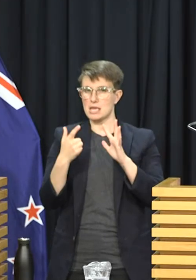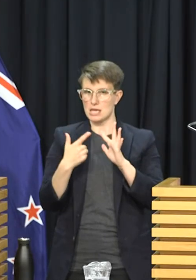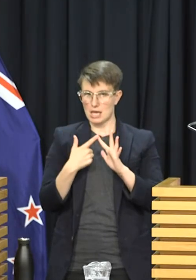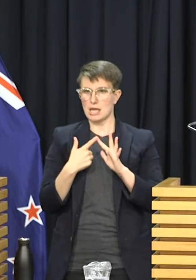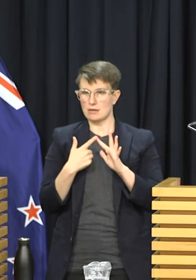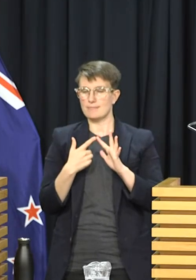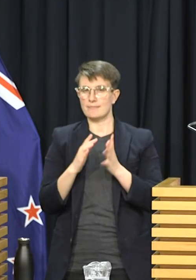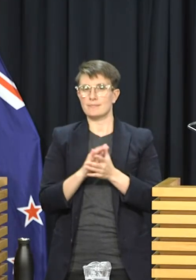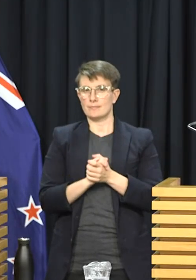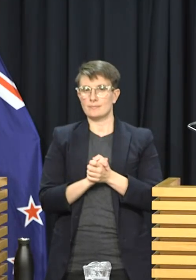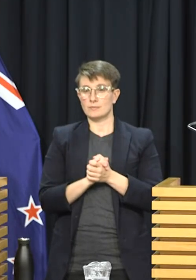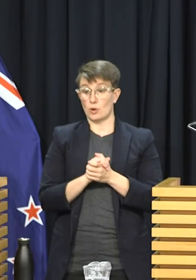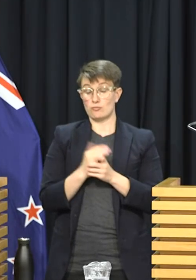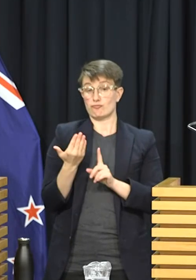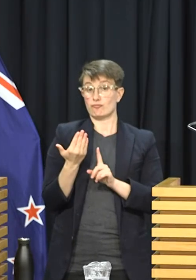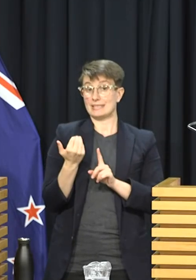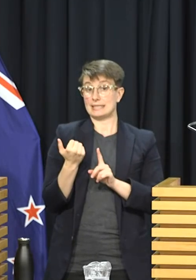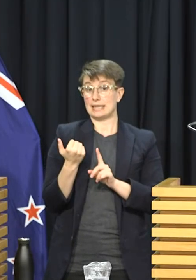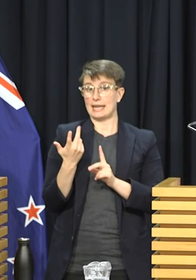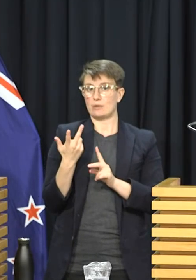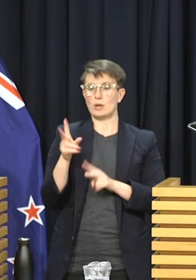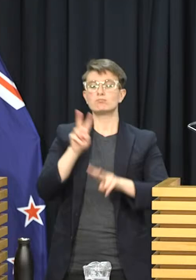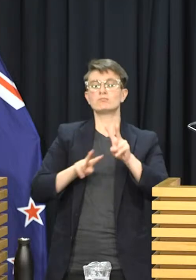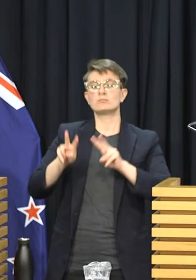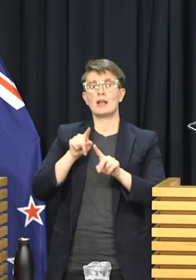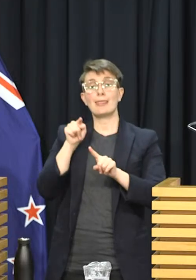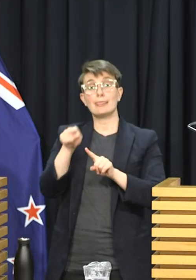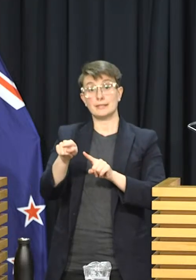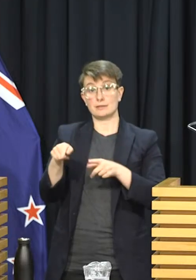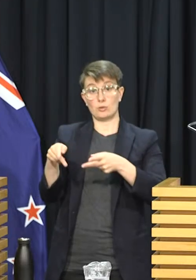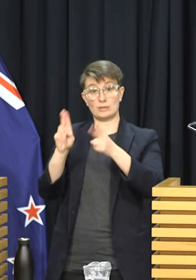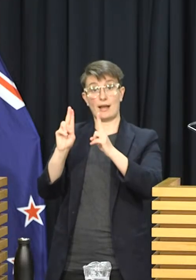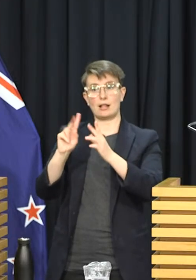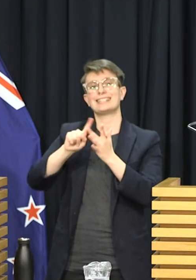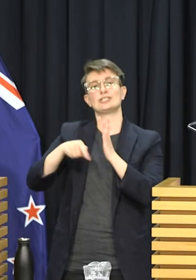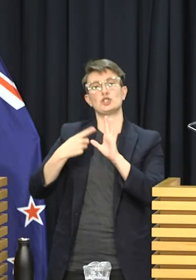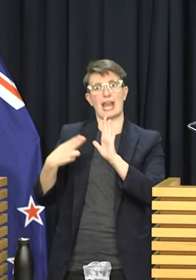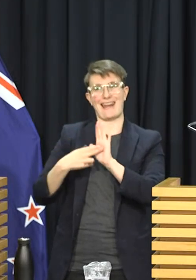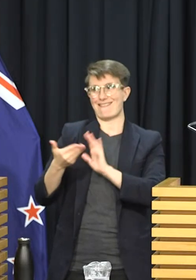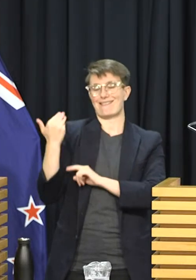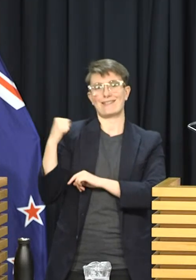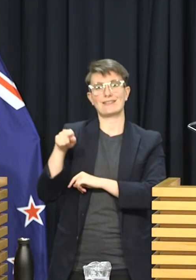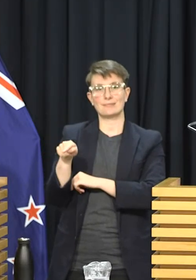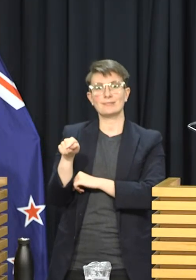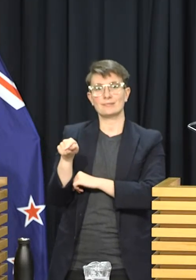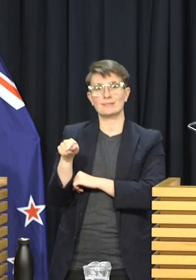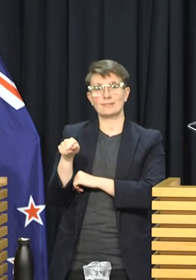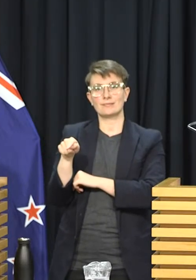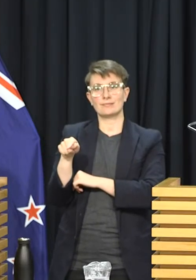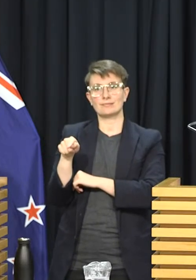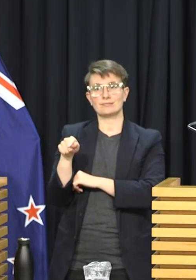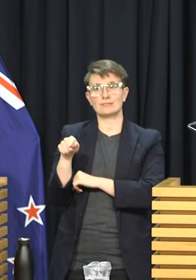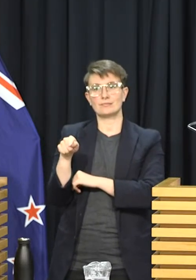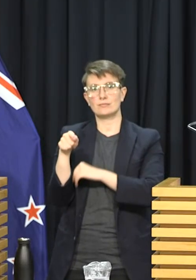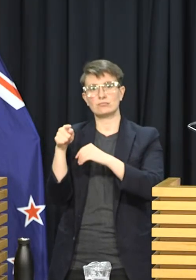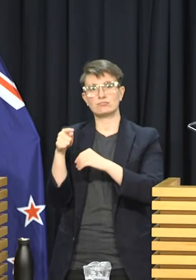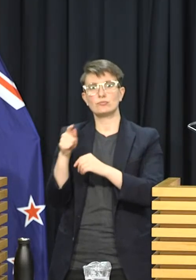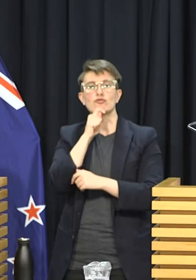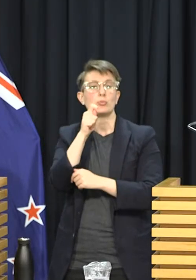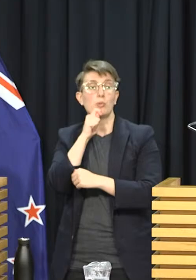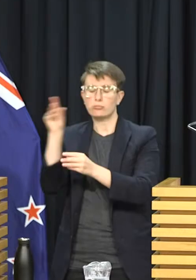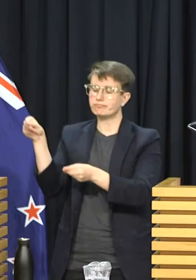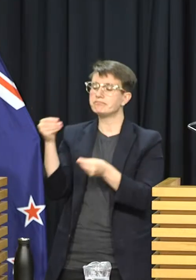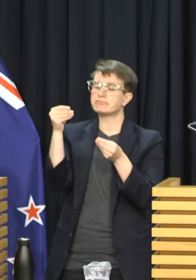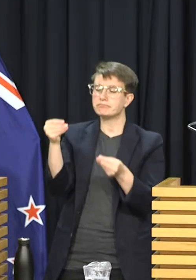recent review of this particular facility was done in January. It came back with some very mild to